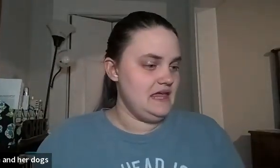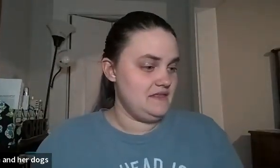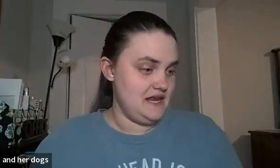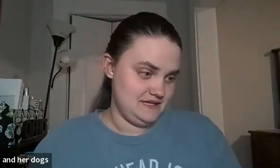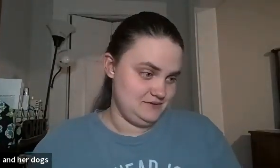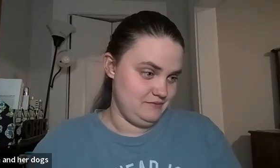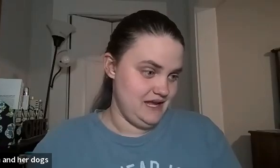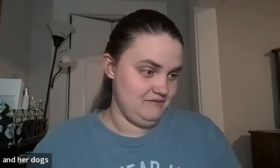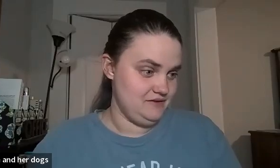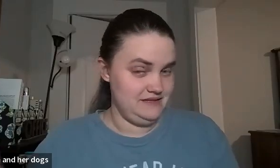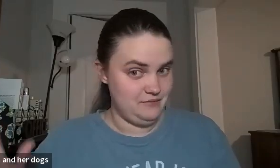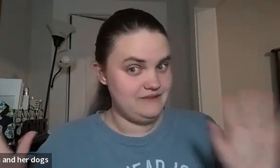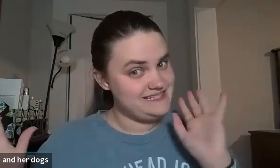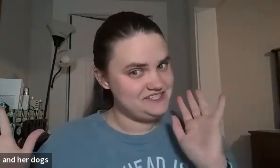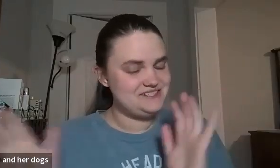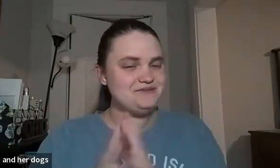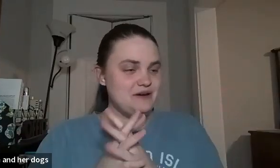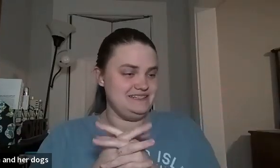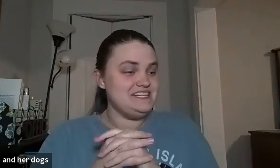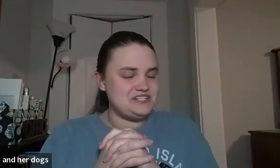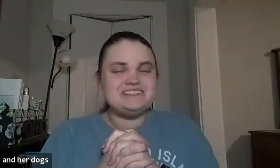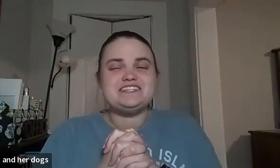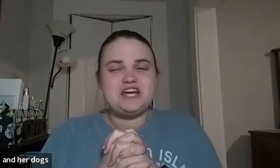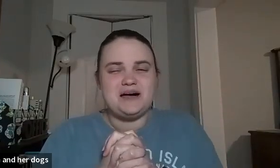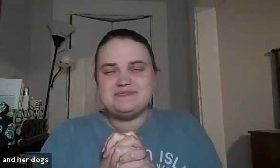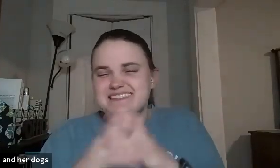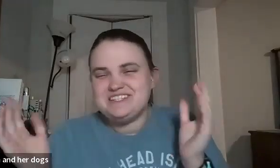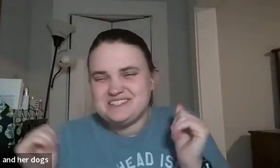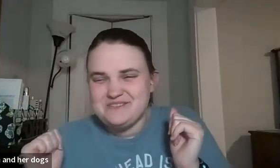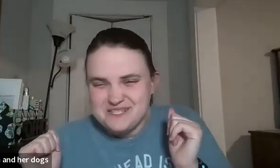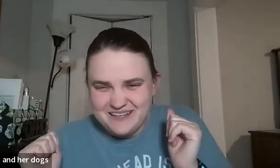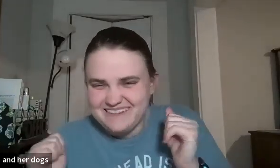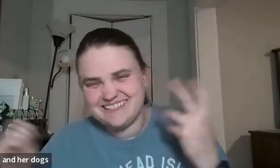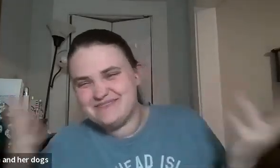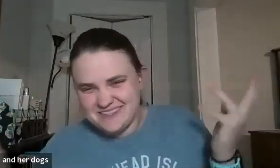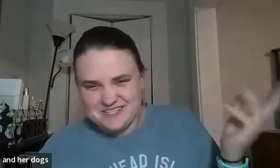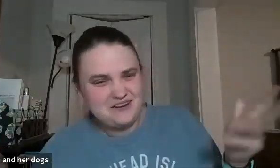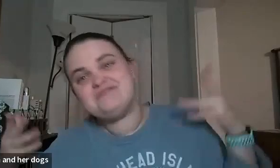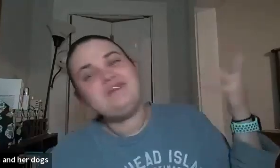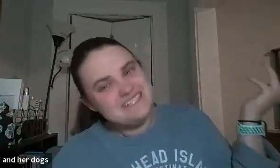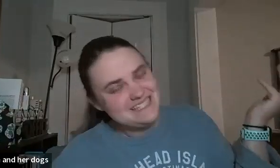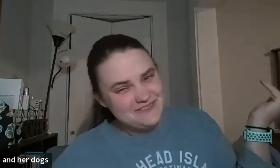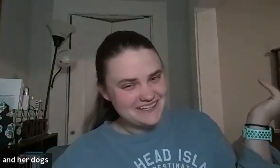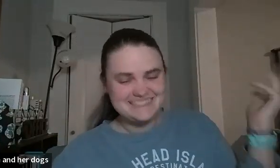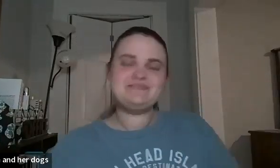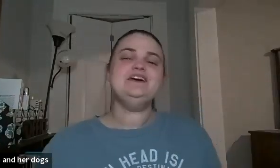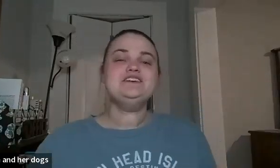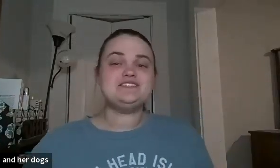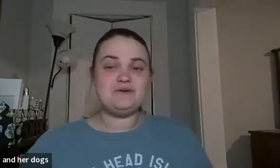Then the next one we have, now we're in the teachers, the jobs, teachers, the first one. I was going to make the joke of course it's first. So what